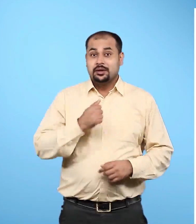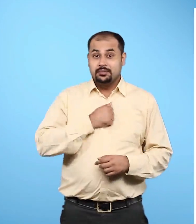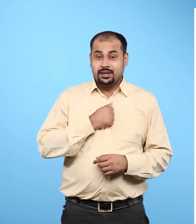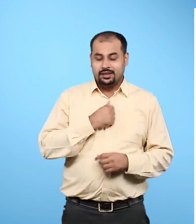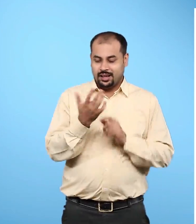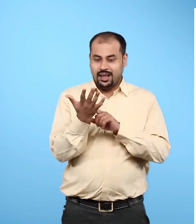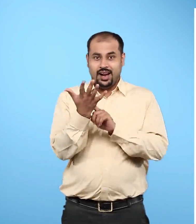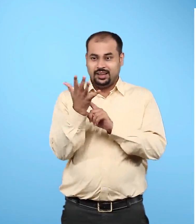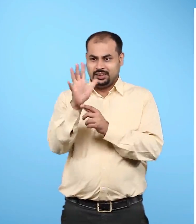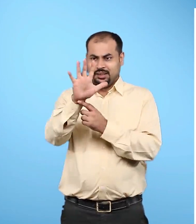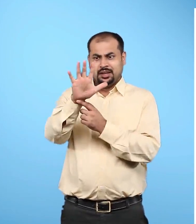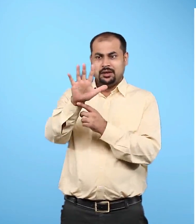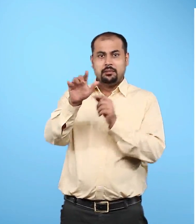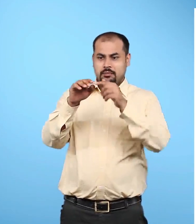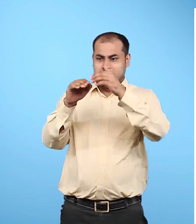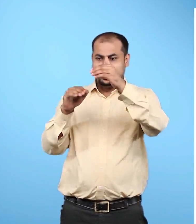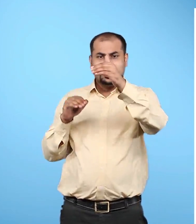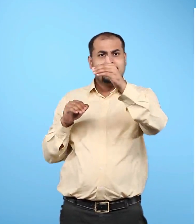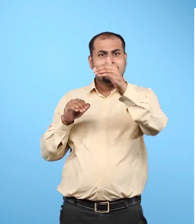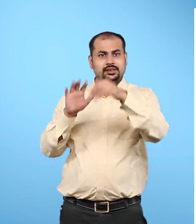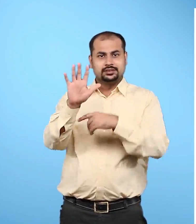How big is my hand?